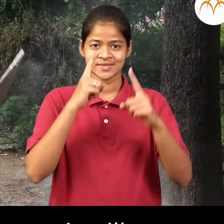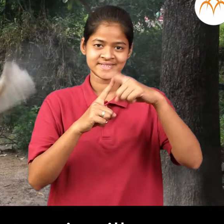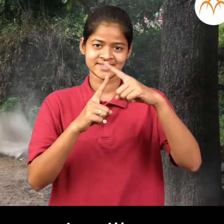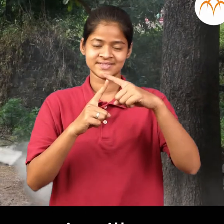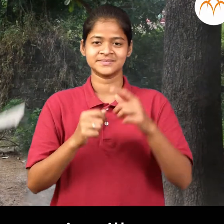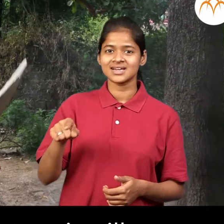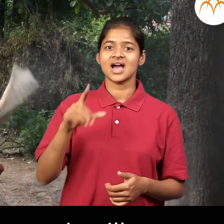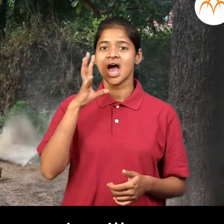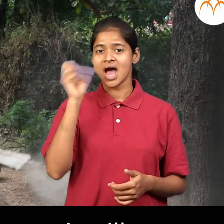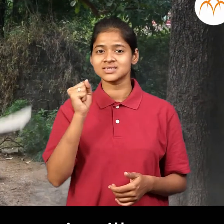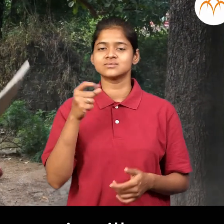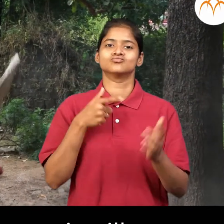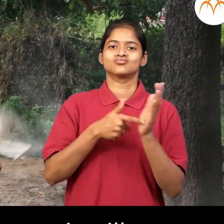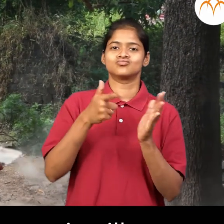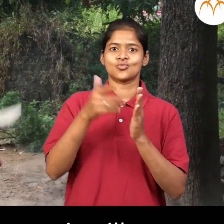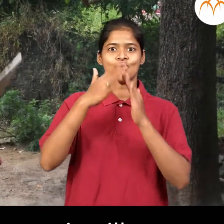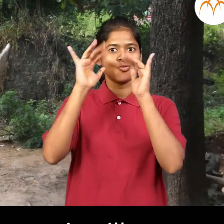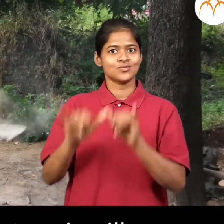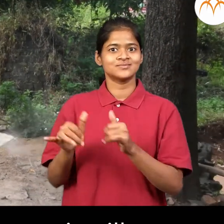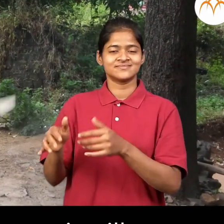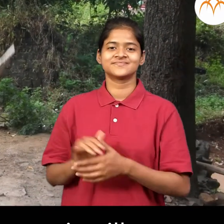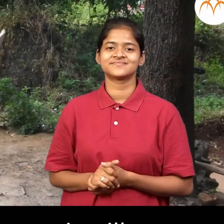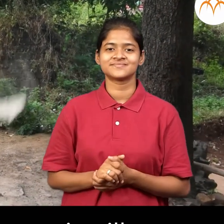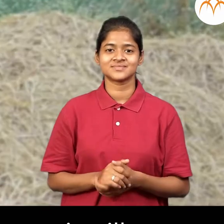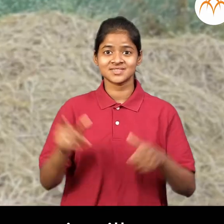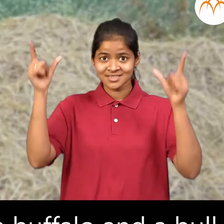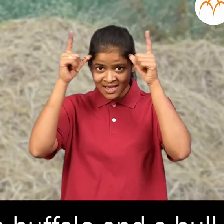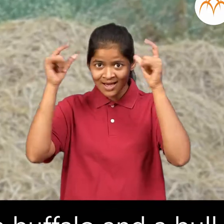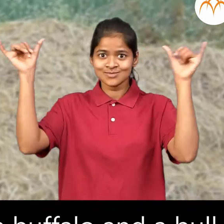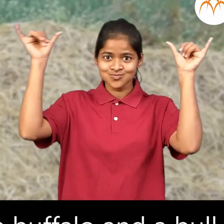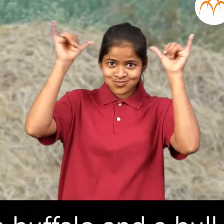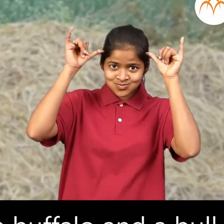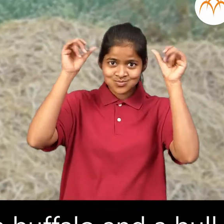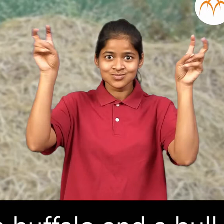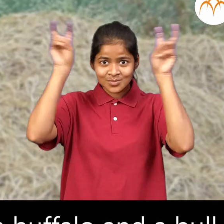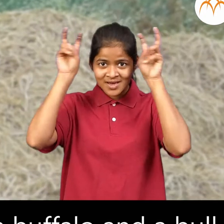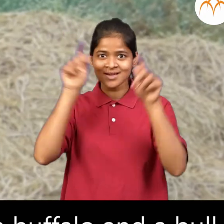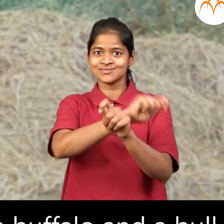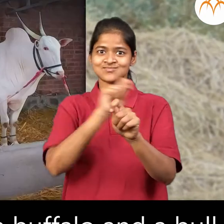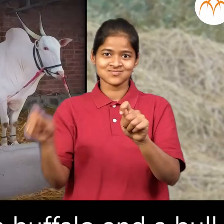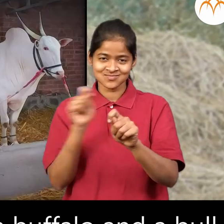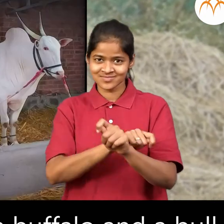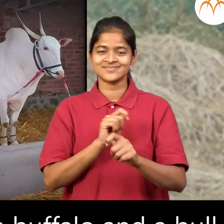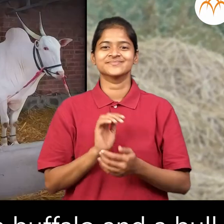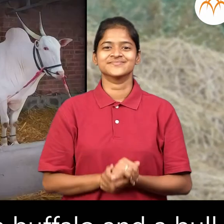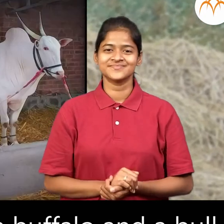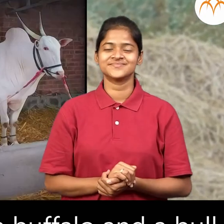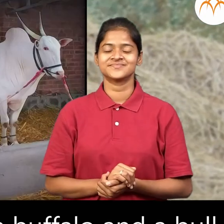Tanaya's grandma stays in the village. Grandma has a cow, a buffalo and a